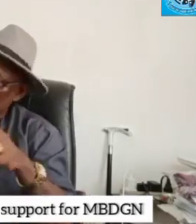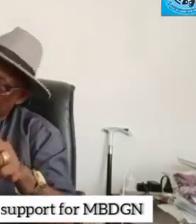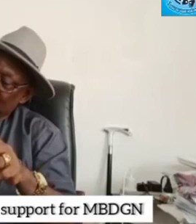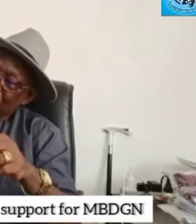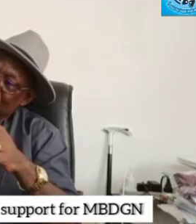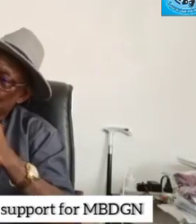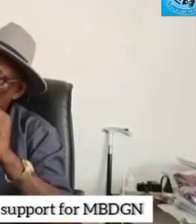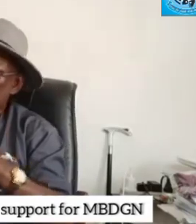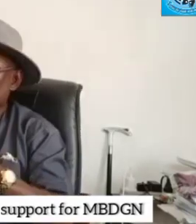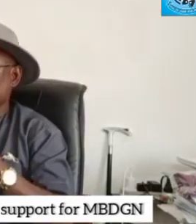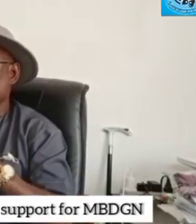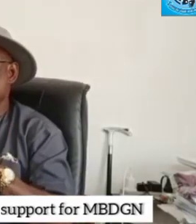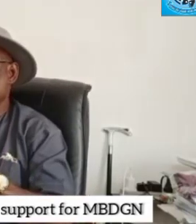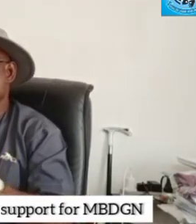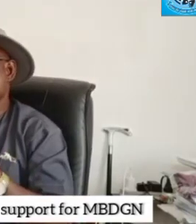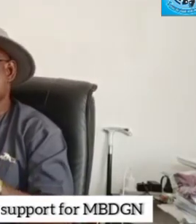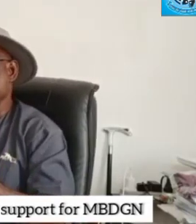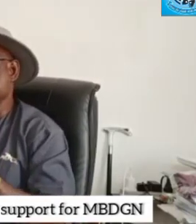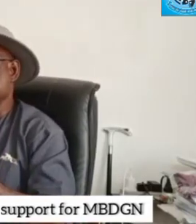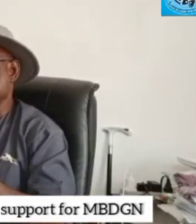how and where.